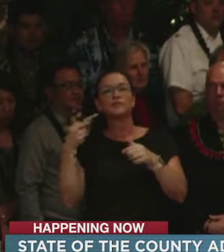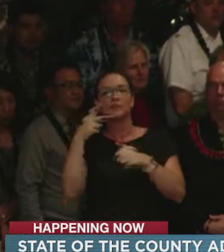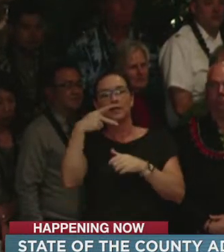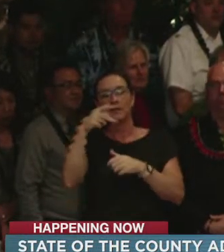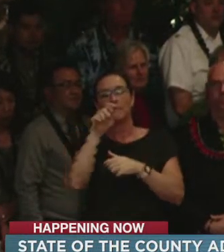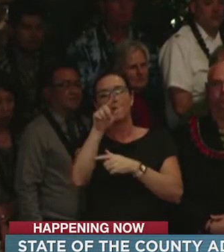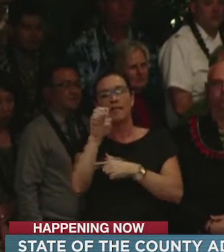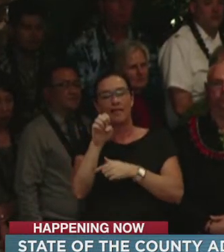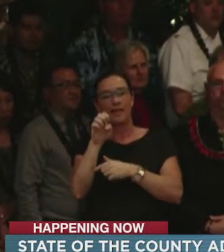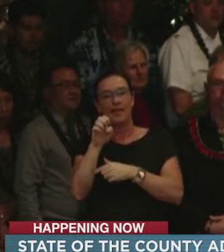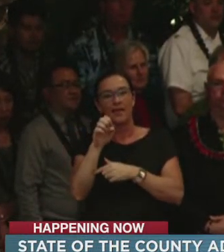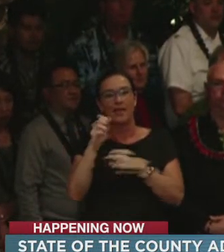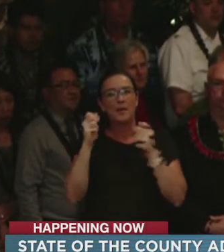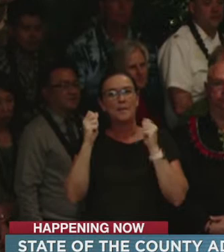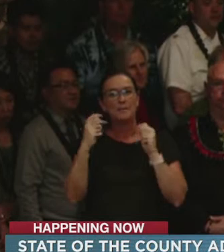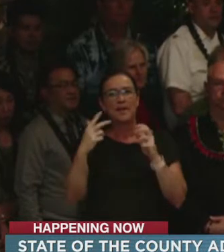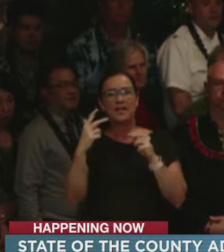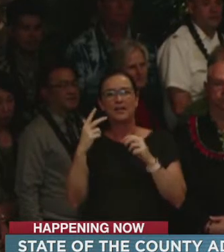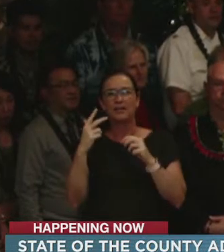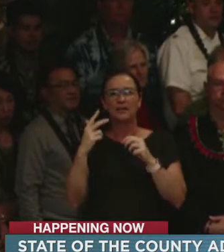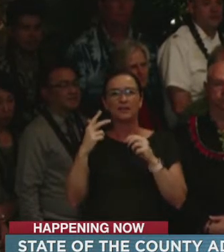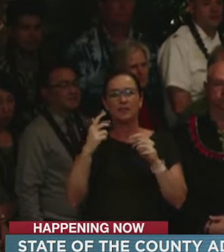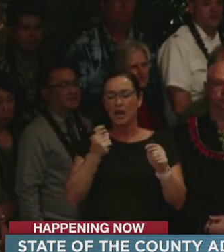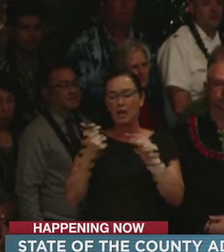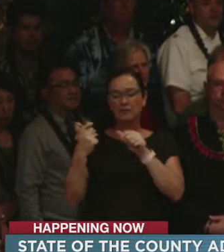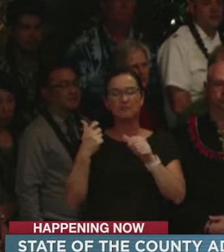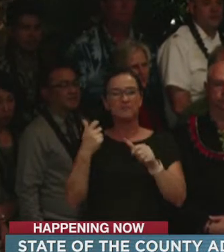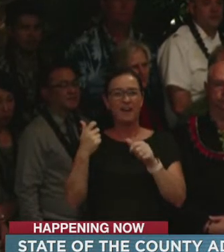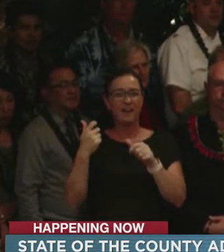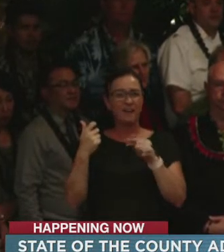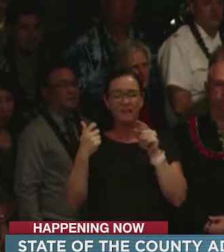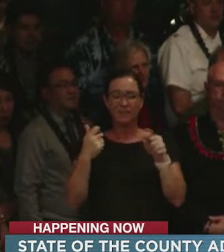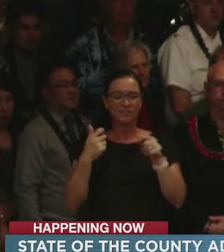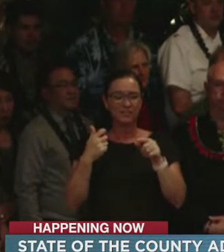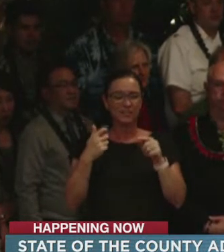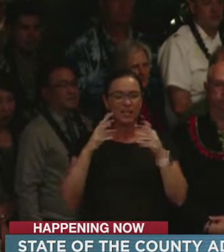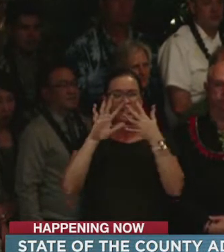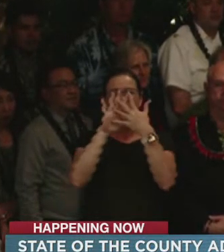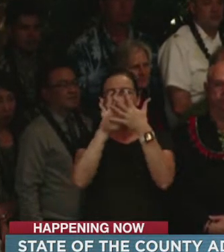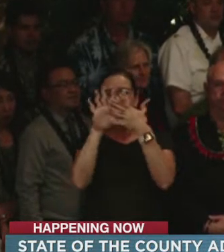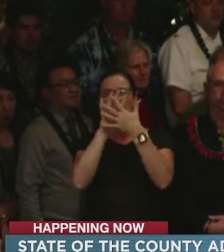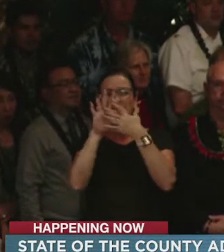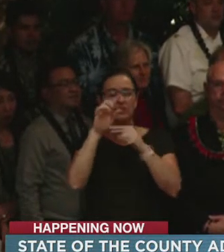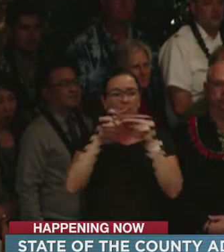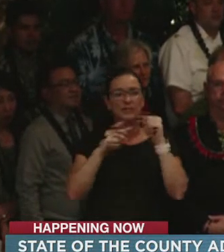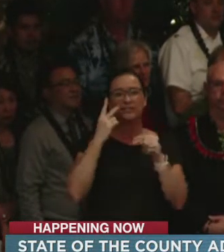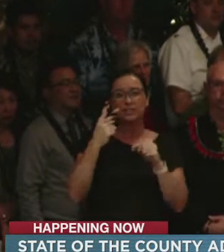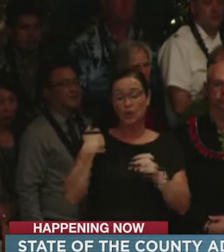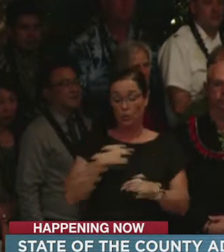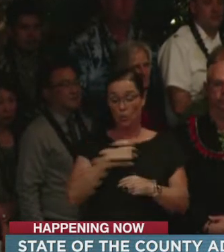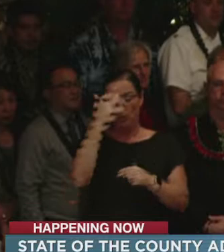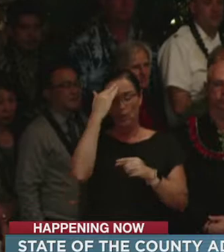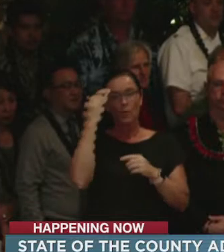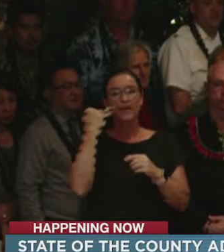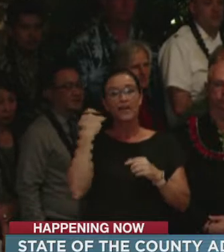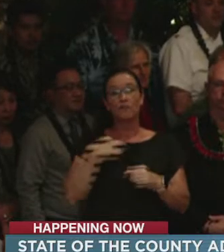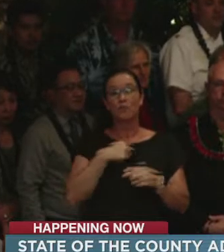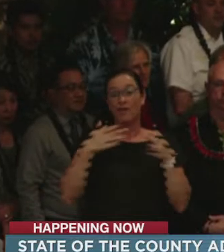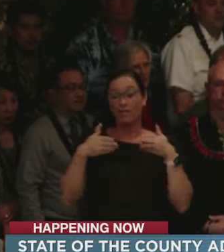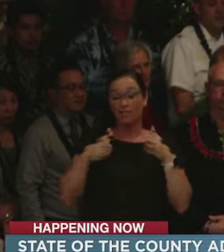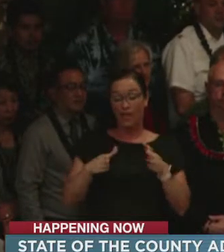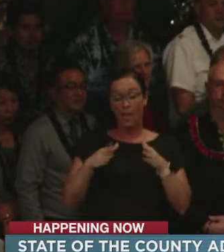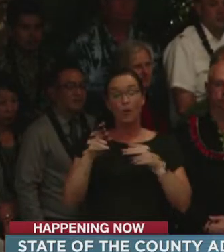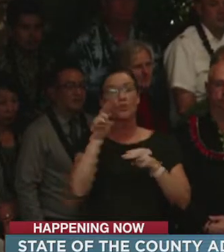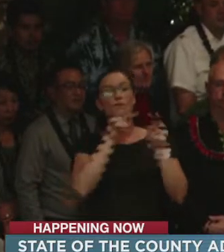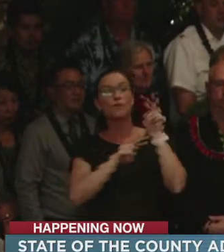high speeds, increased pedestrian crossing, poor visibilities, we knew that if we allowed the viewing to continue